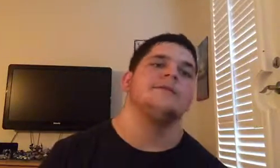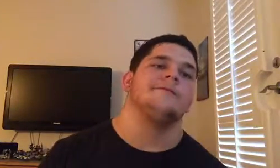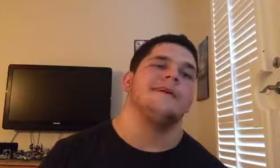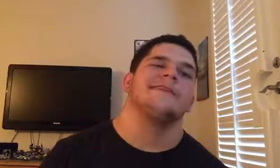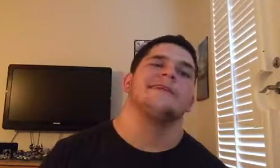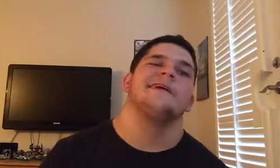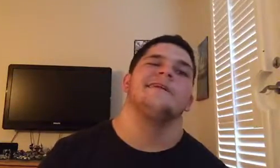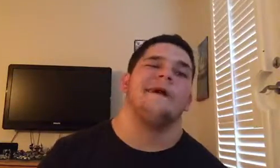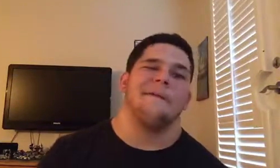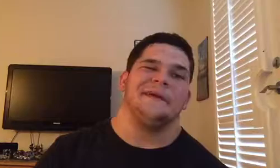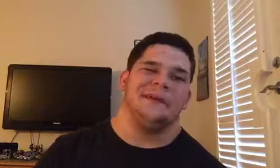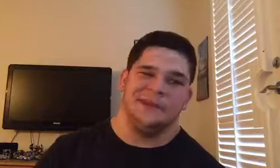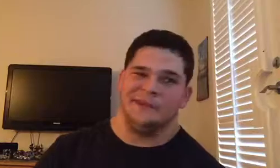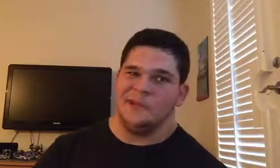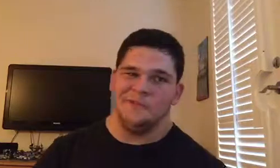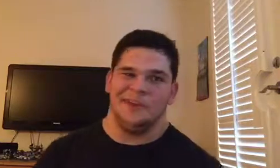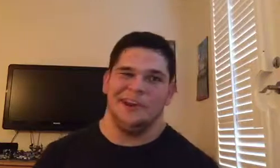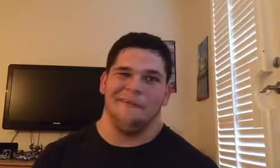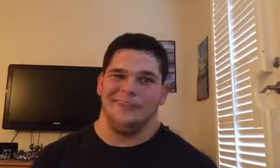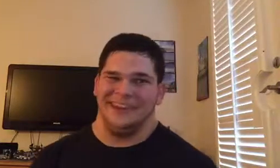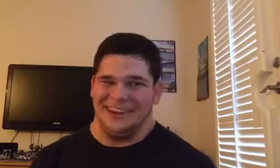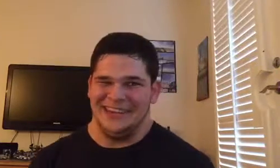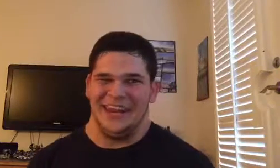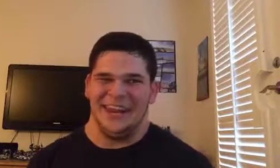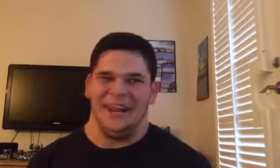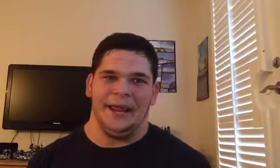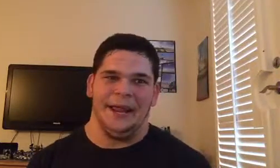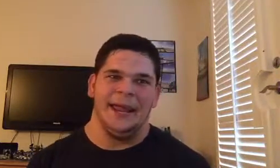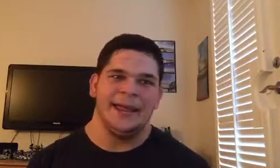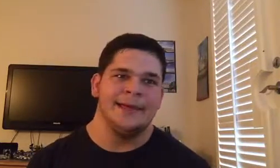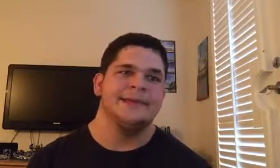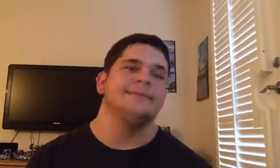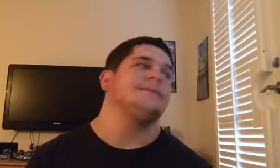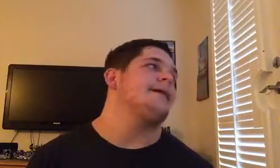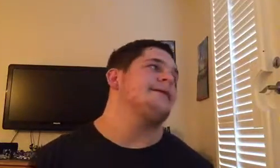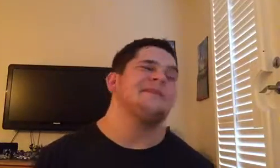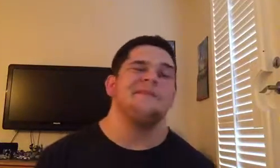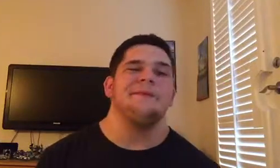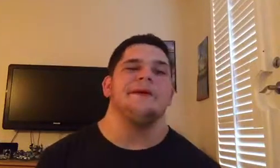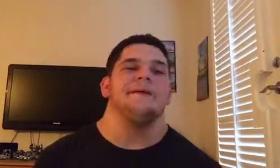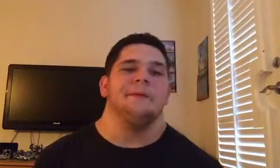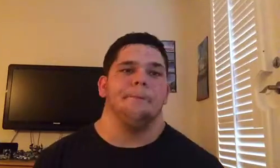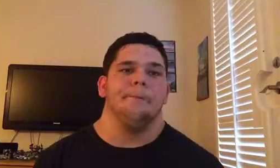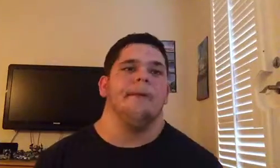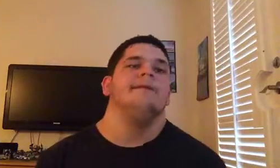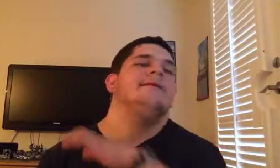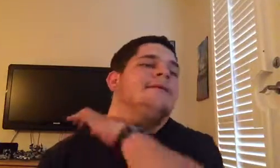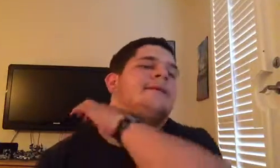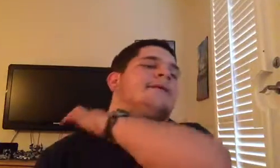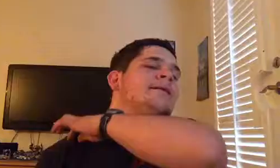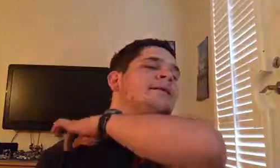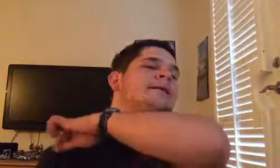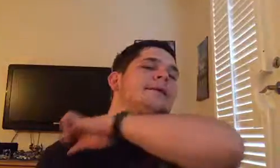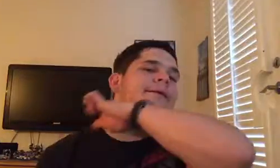the rescue, I mean, pretty obvious, Stanley. I think you'd be on the boat, and